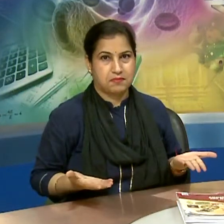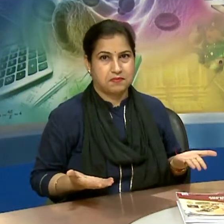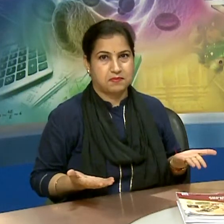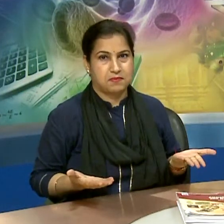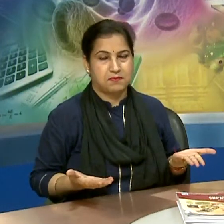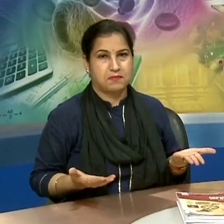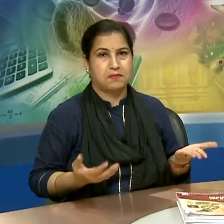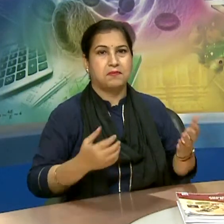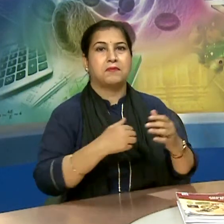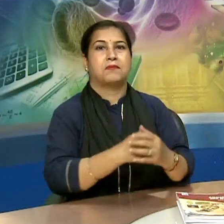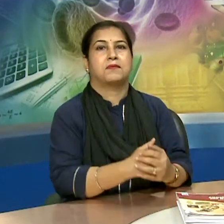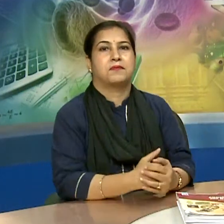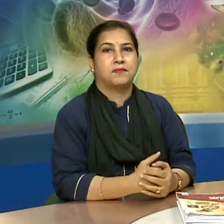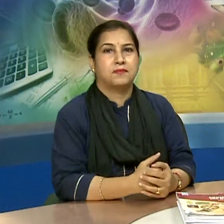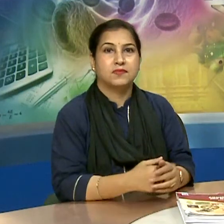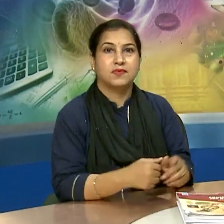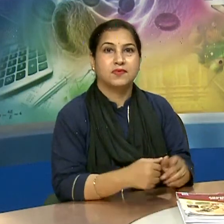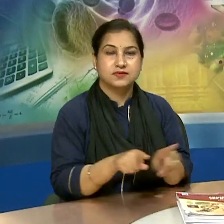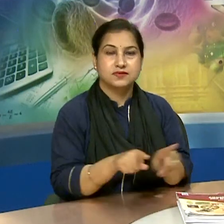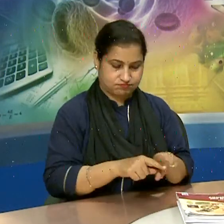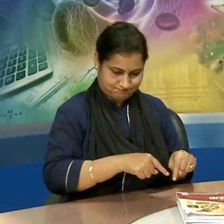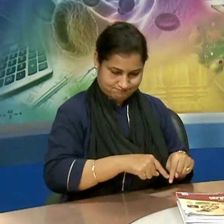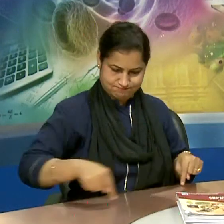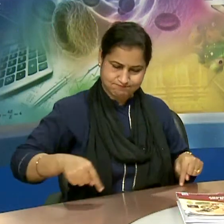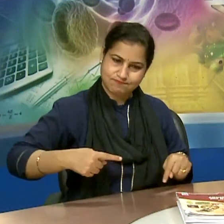the same length all over Egypt.